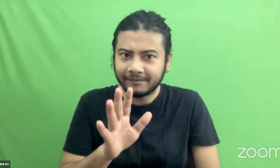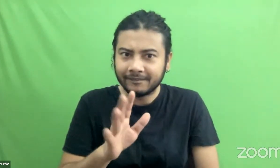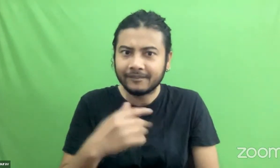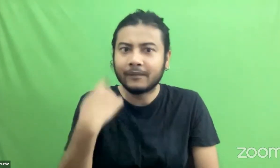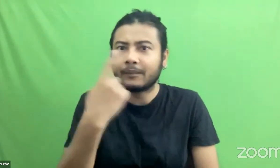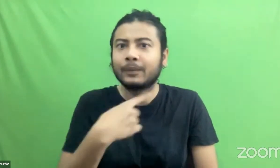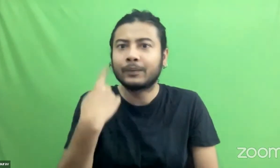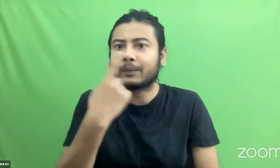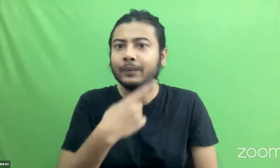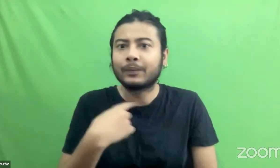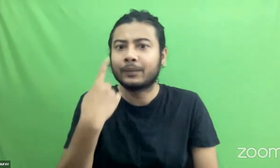YouTube?